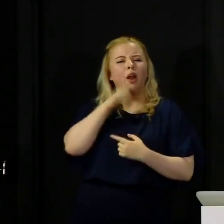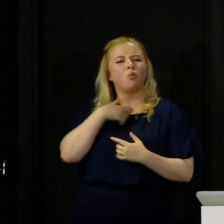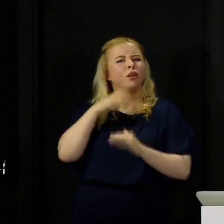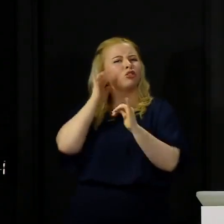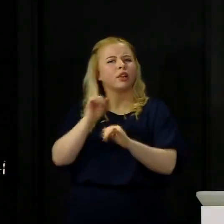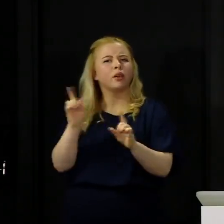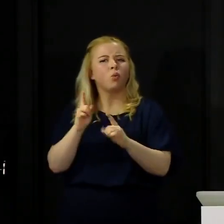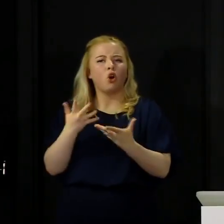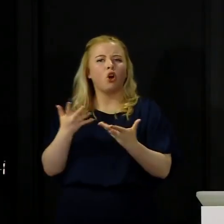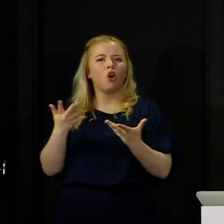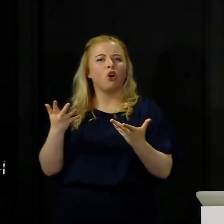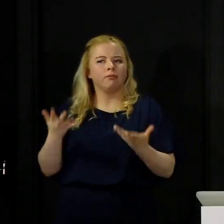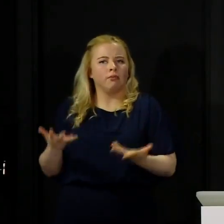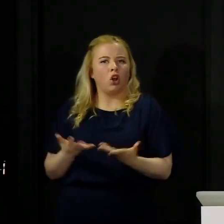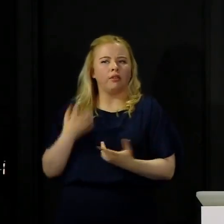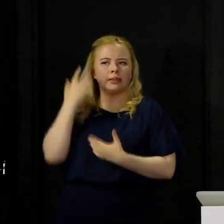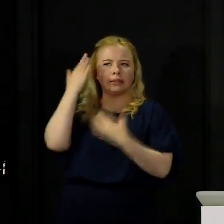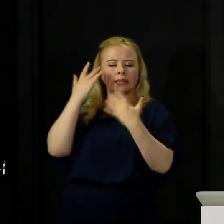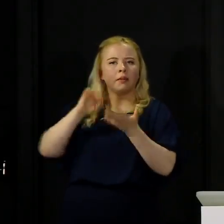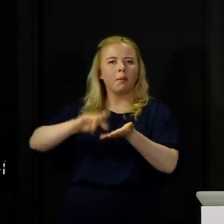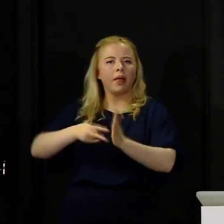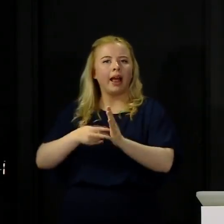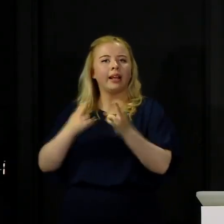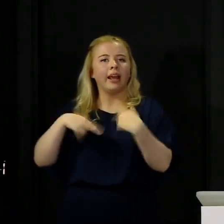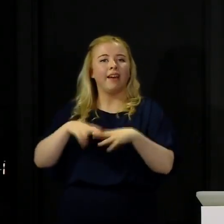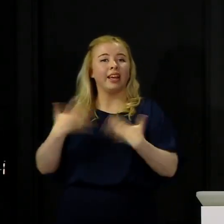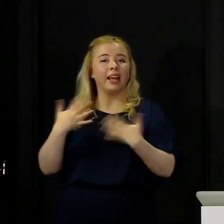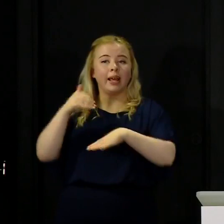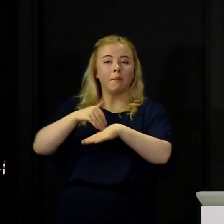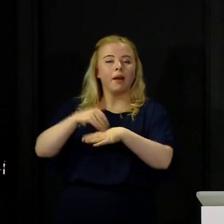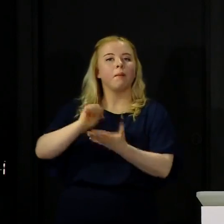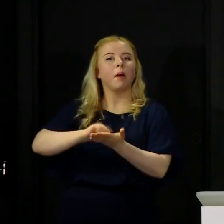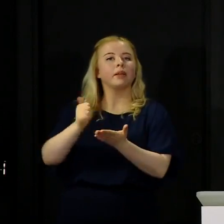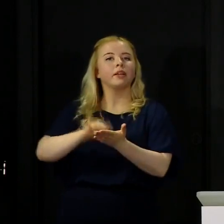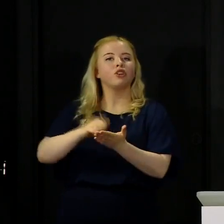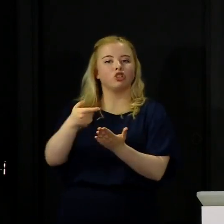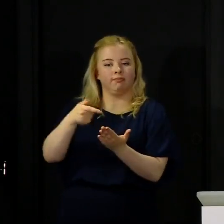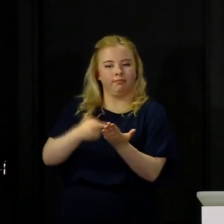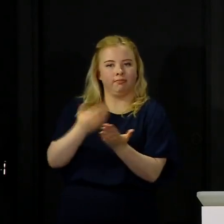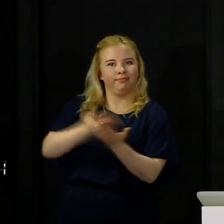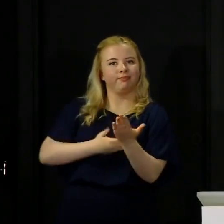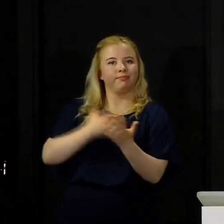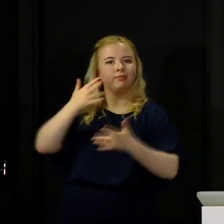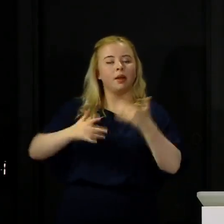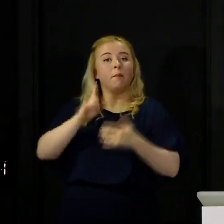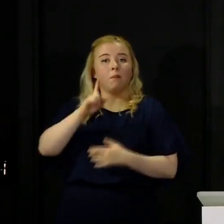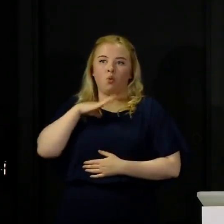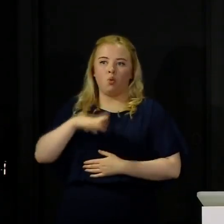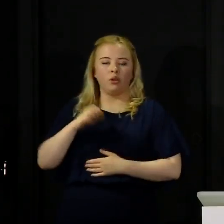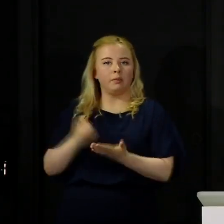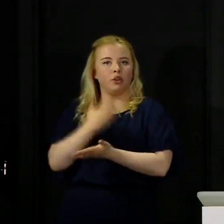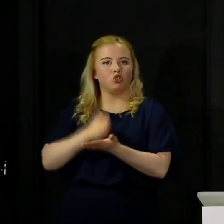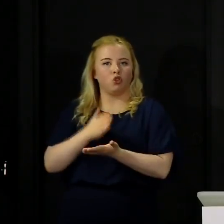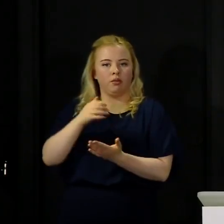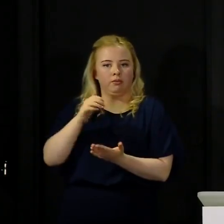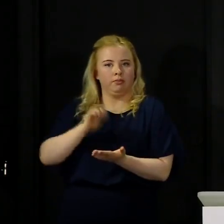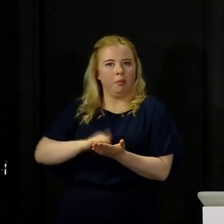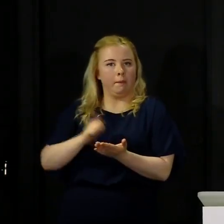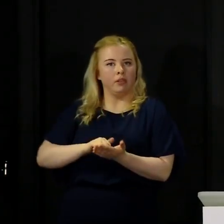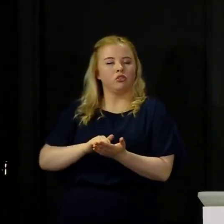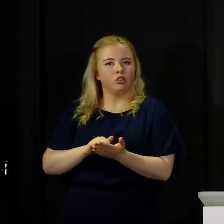what the current thinking is around whether there's going to be any impact on the publication of those statistics, but we would want those statistics to be published as close